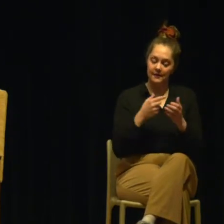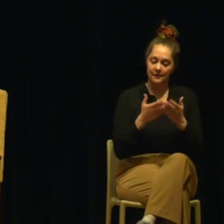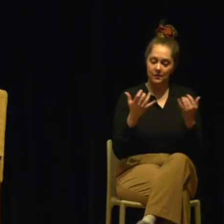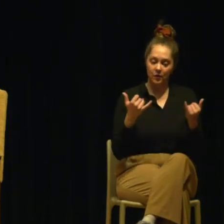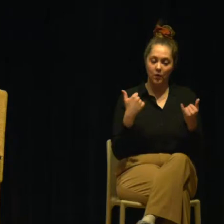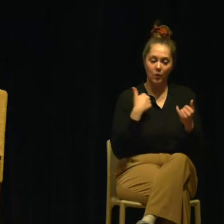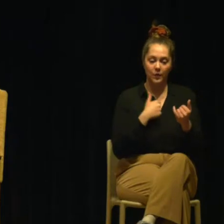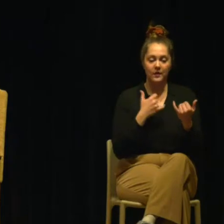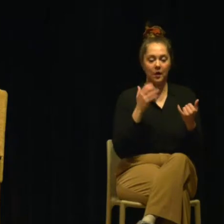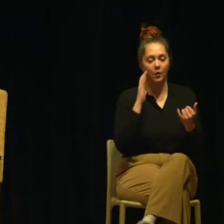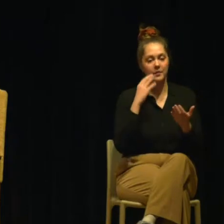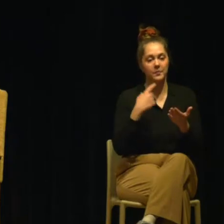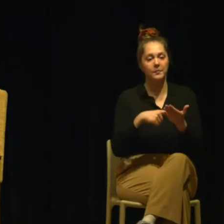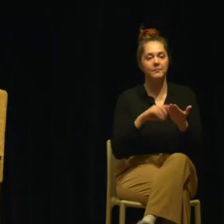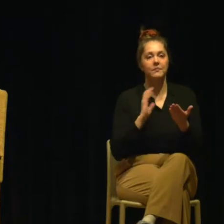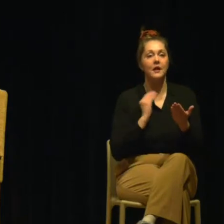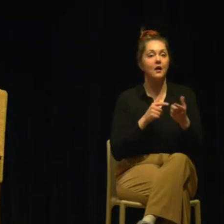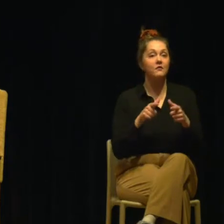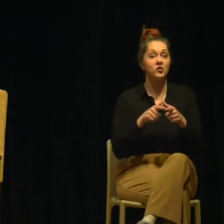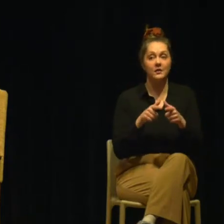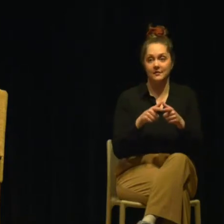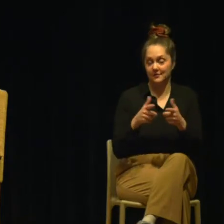are now going to talk about our vaginas.